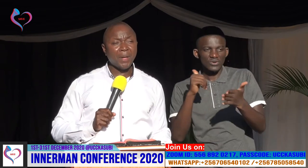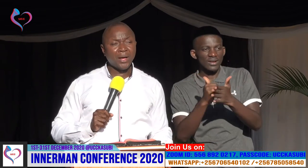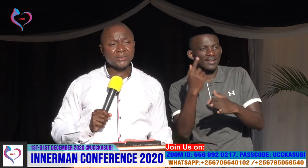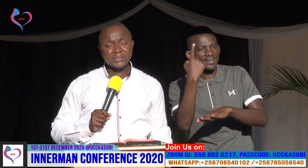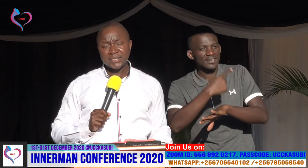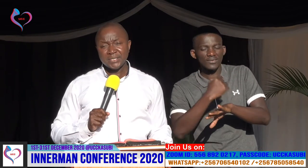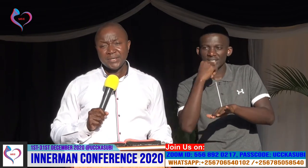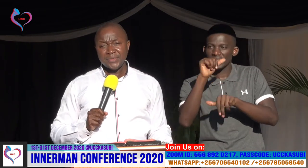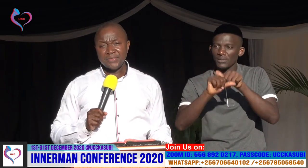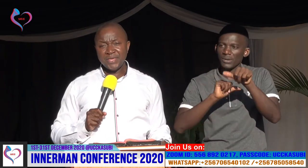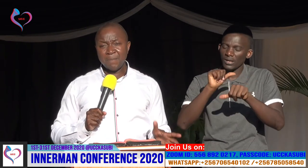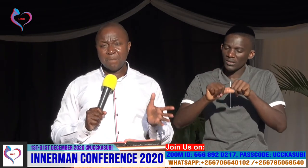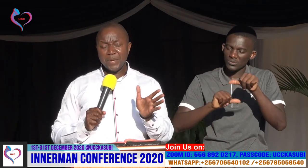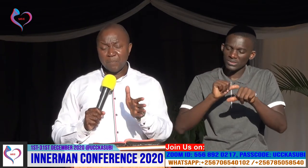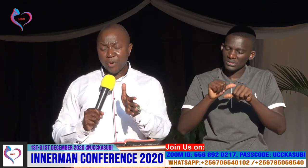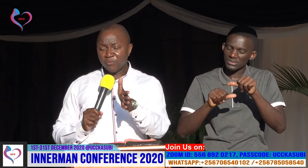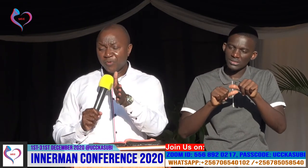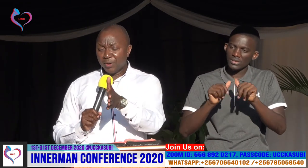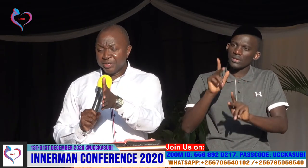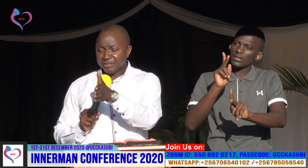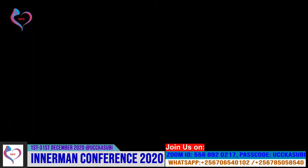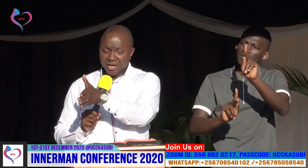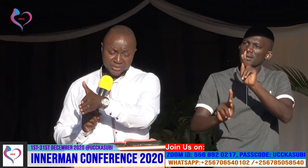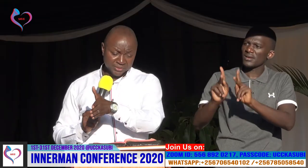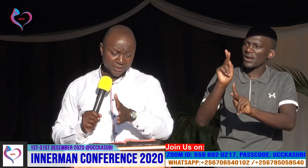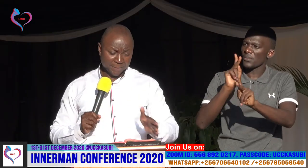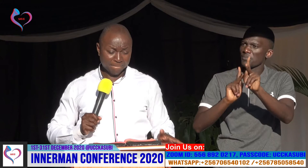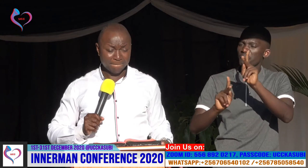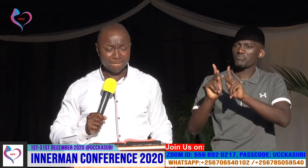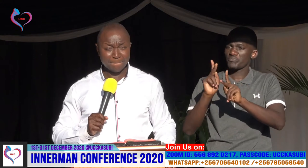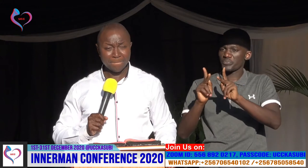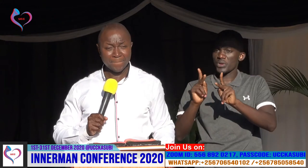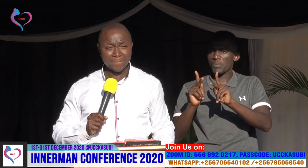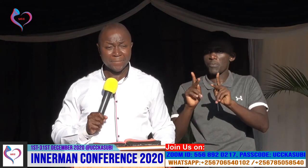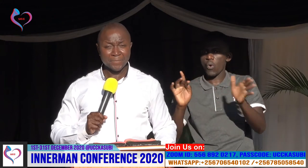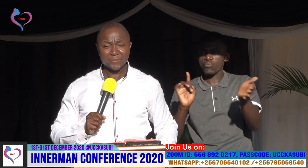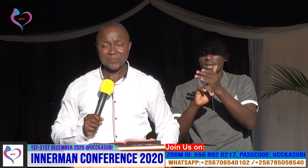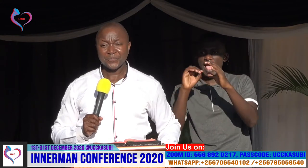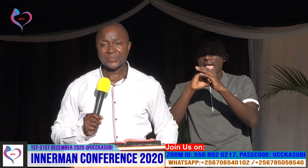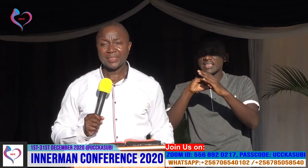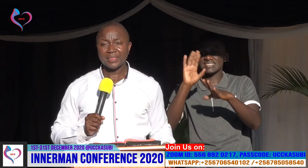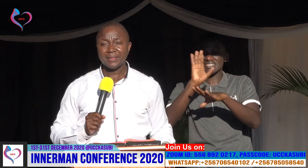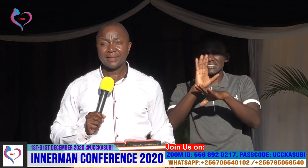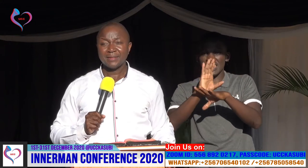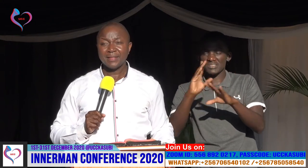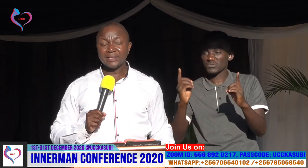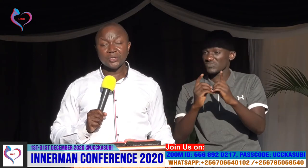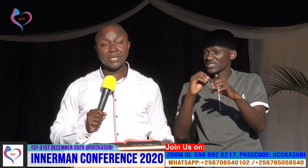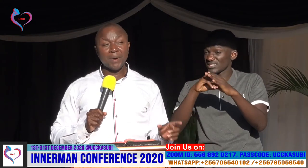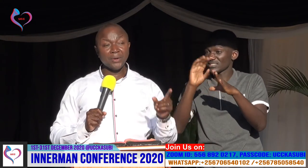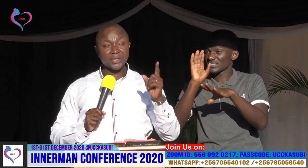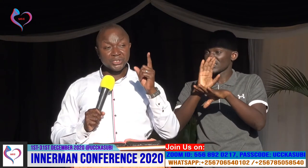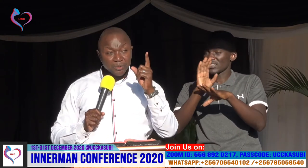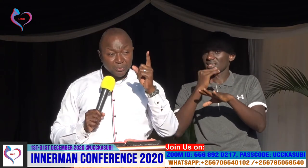speaking about the people found in church. Onako na njogera ku bantu betusanga mu kanisa. I